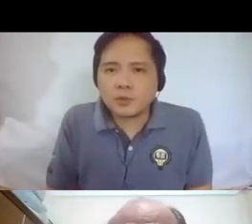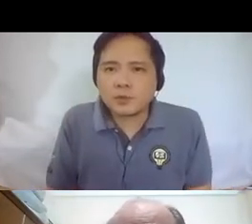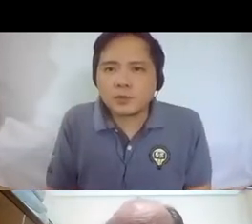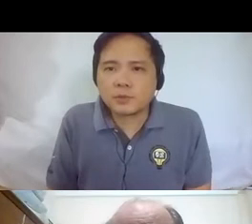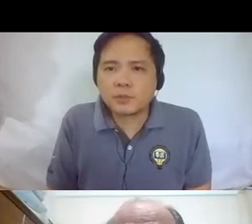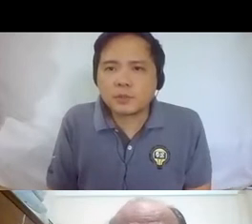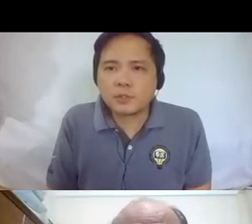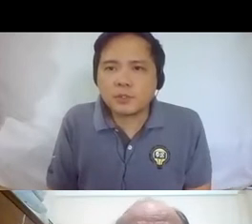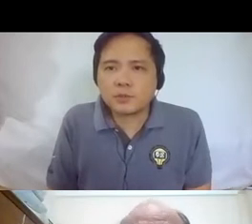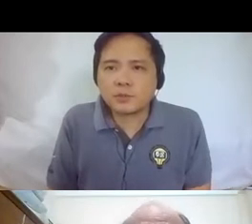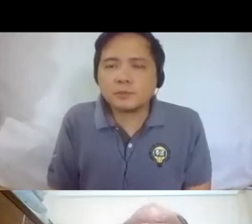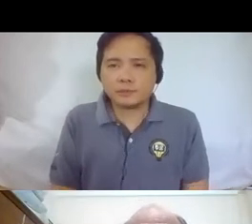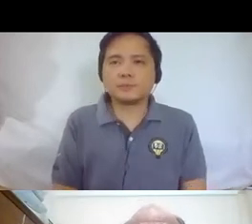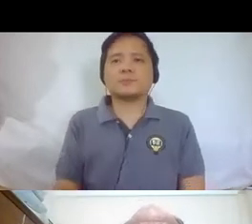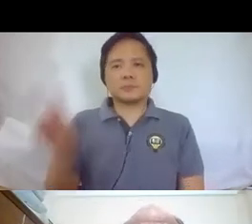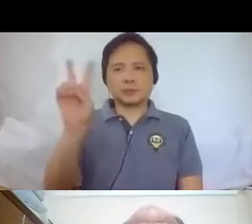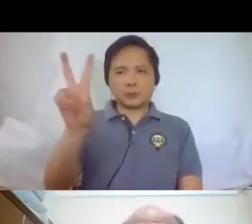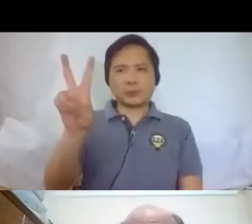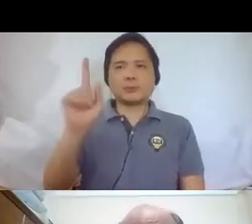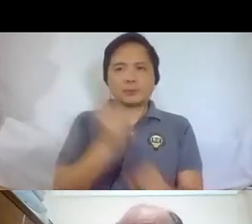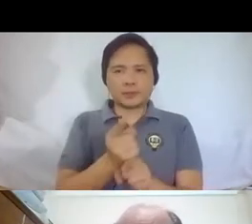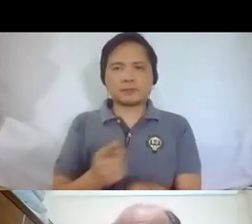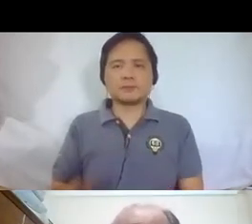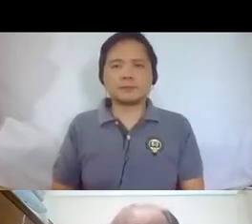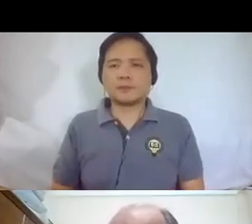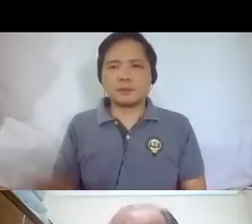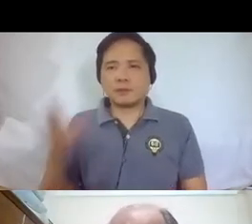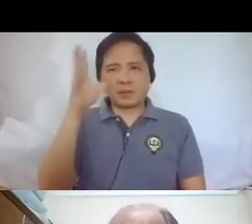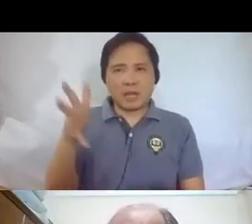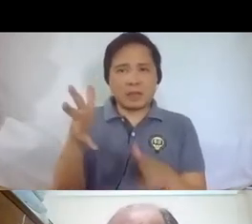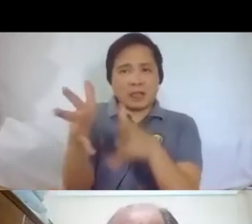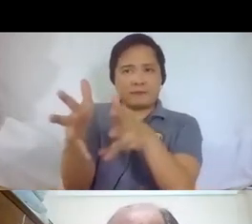Two. Two. Two. We don't want to work on that sign yet.